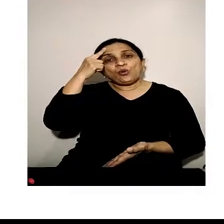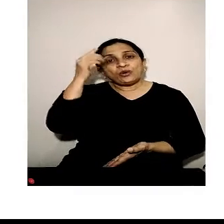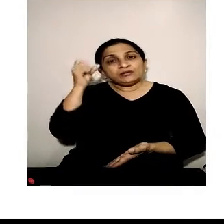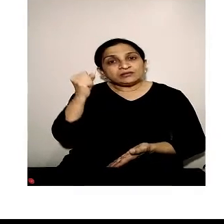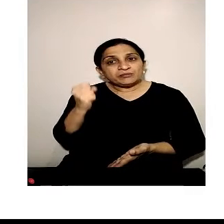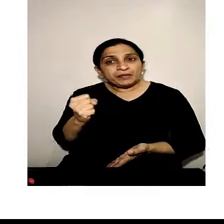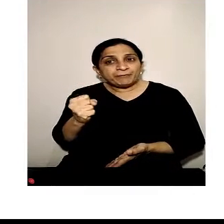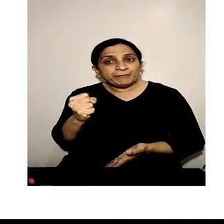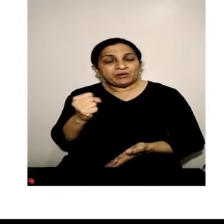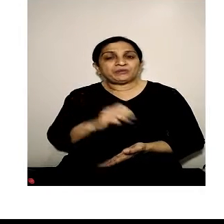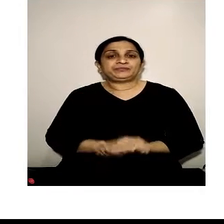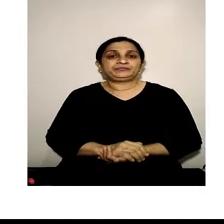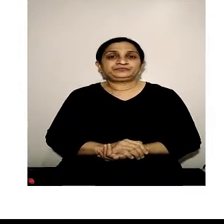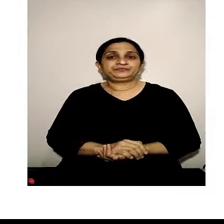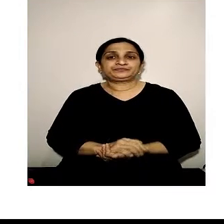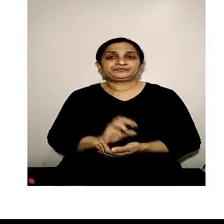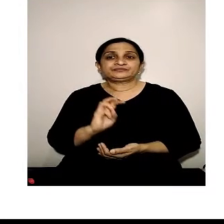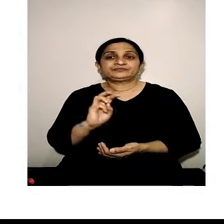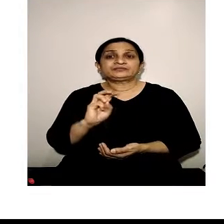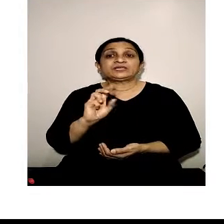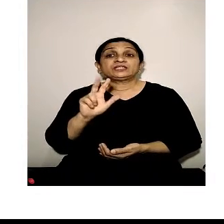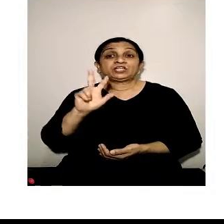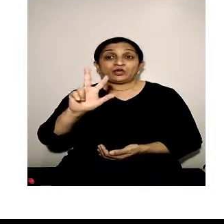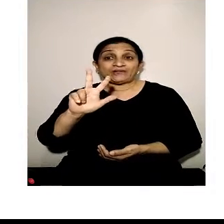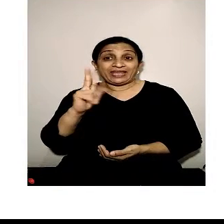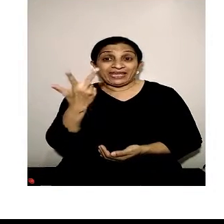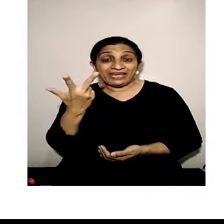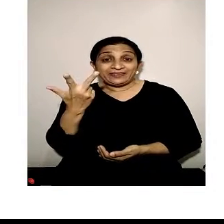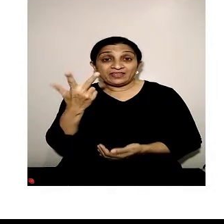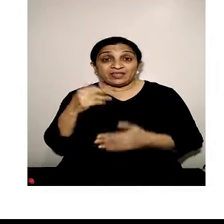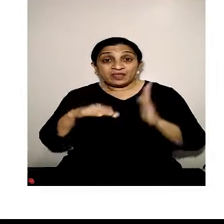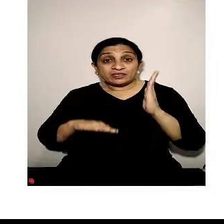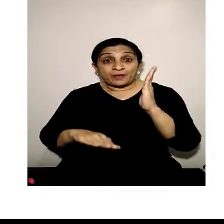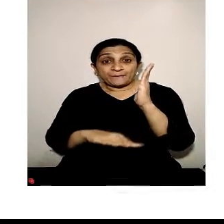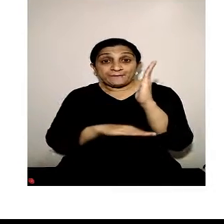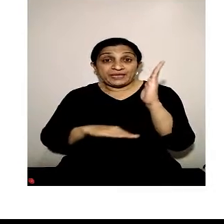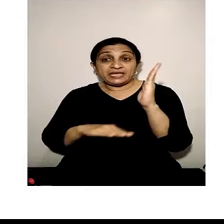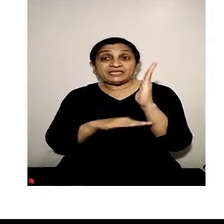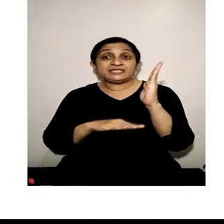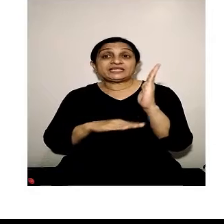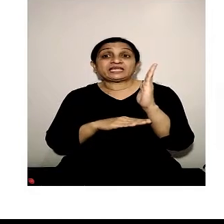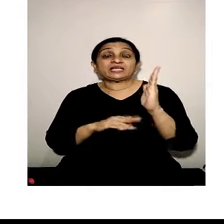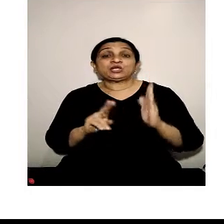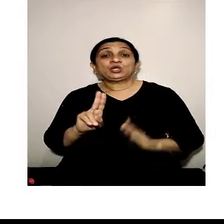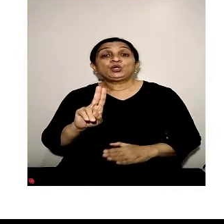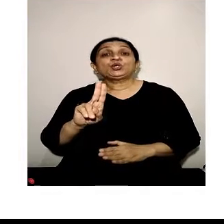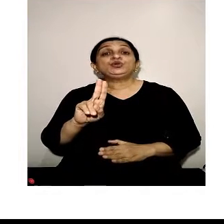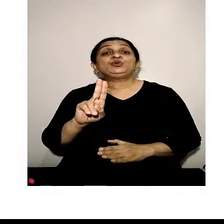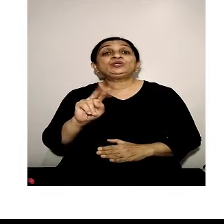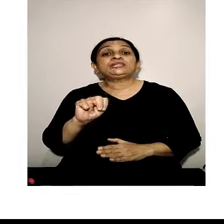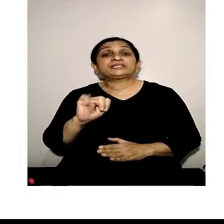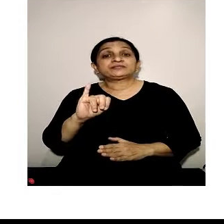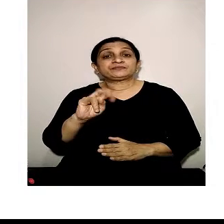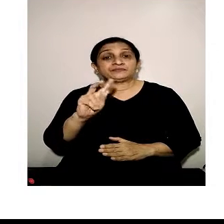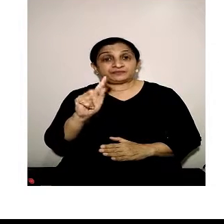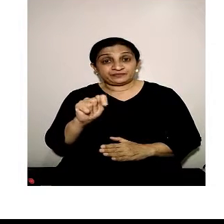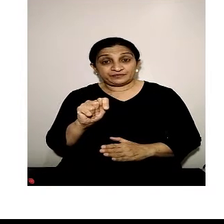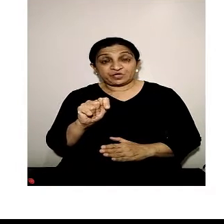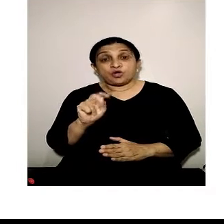to remember. Then you have 8, the basic